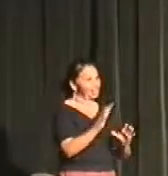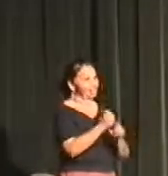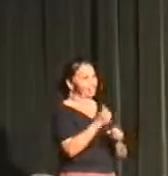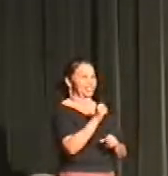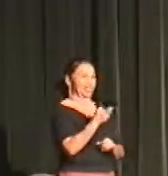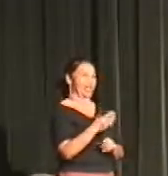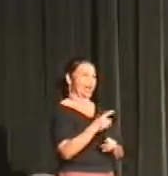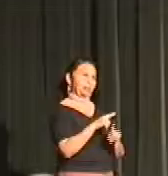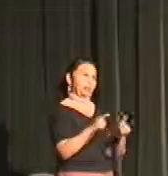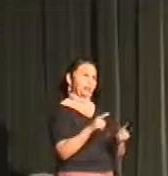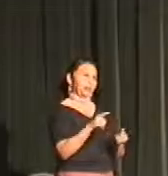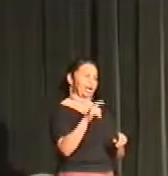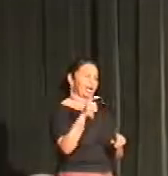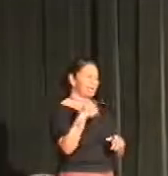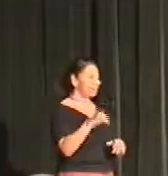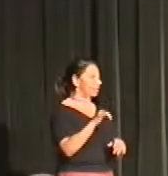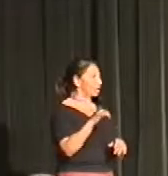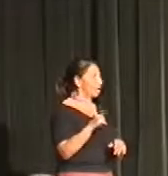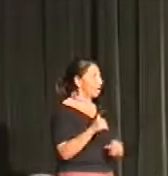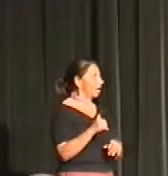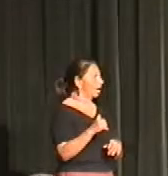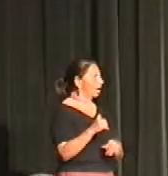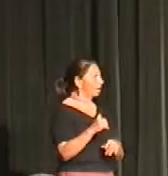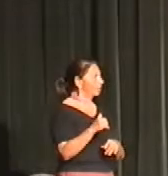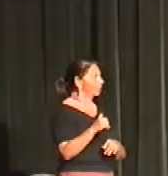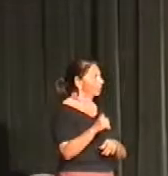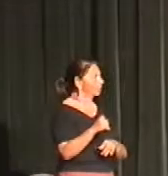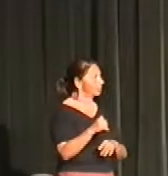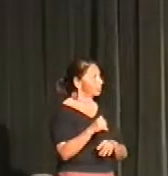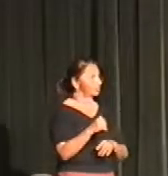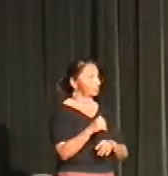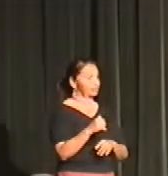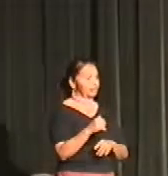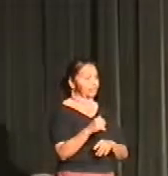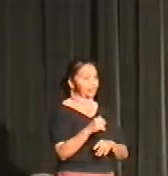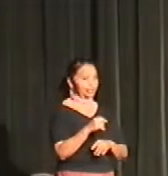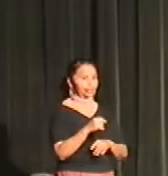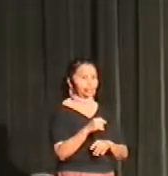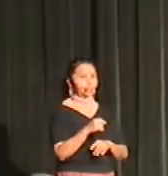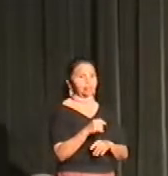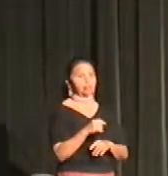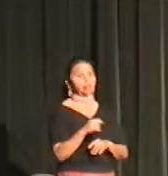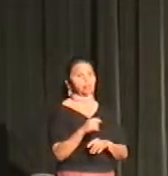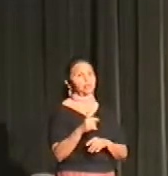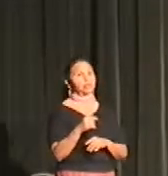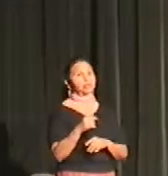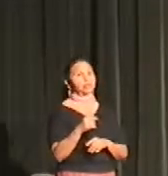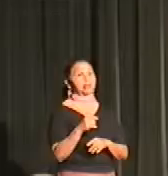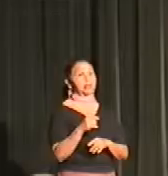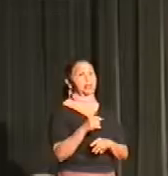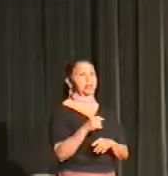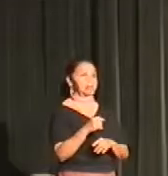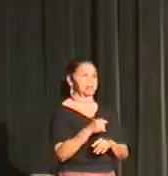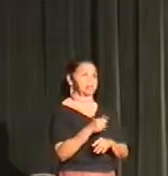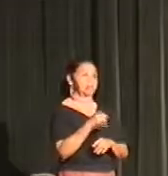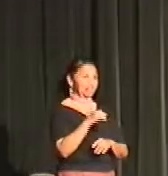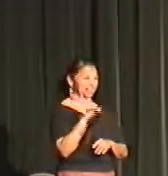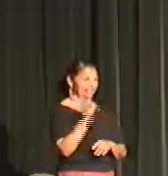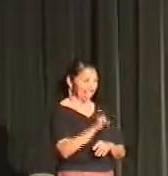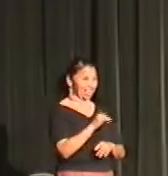have today. And it was a job that allows me to, I believe, be of service. And I feel very, very grateful. In